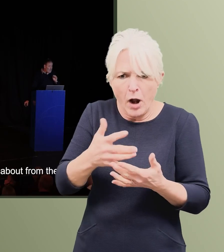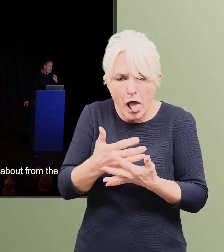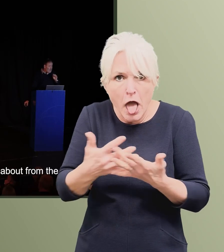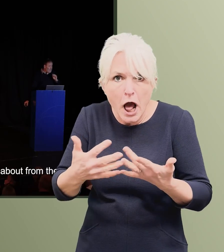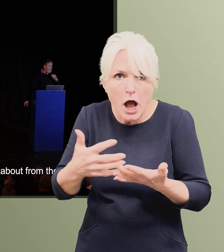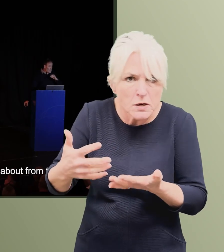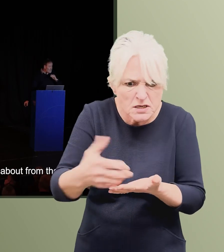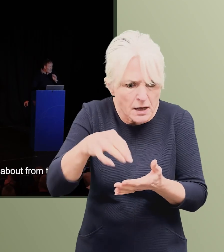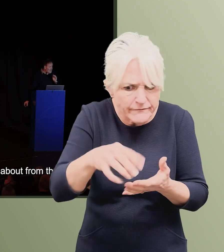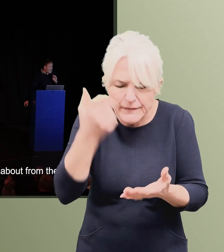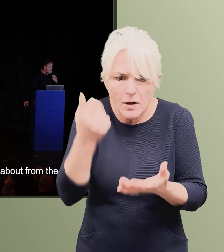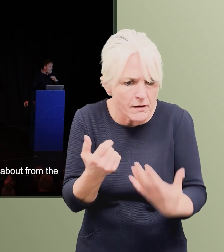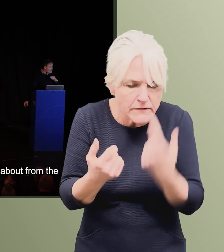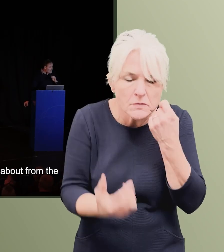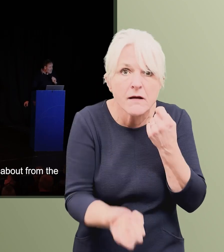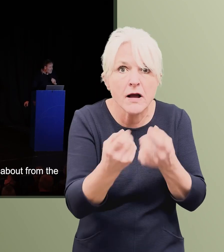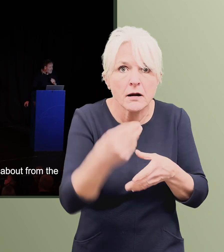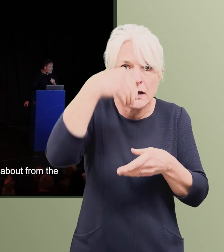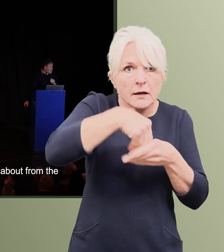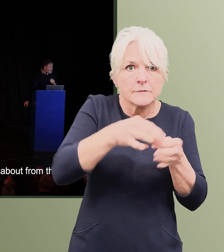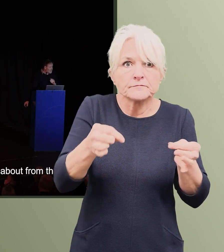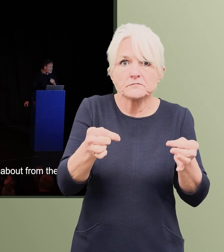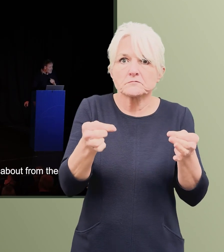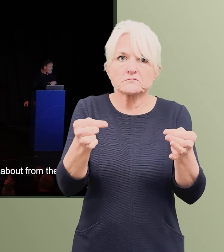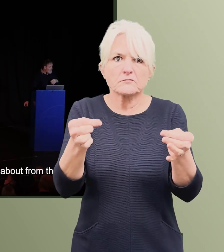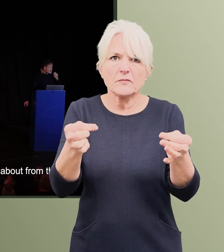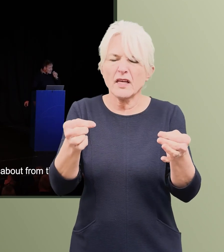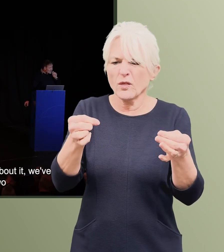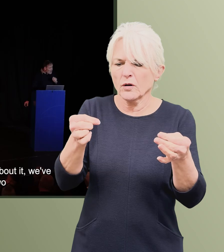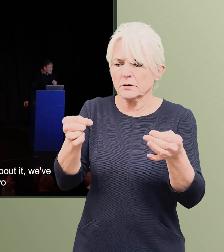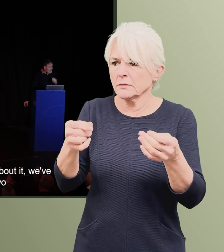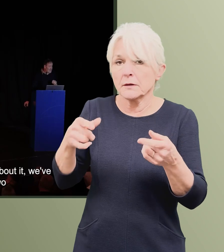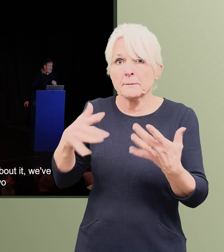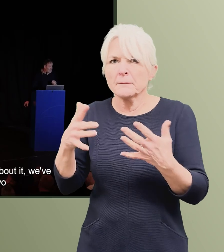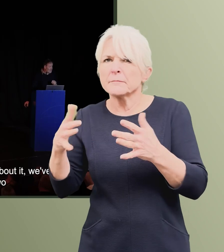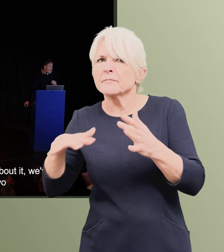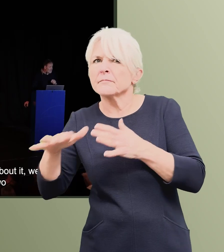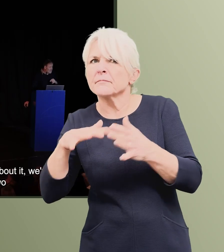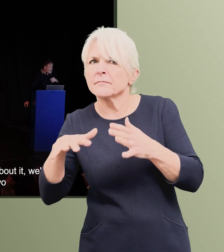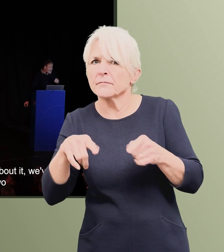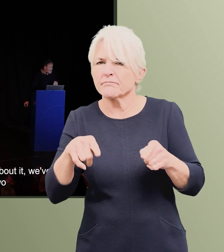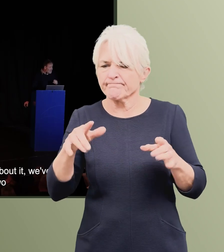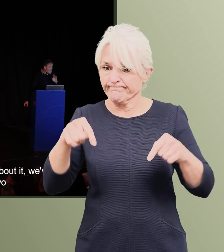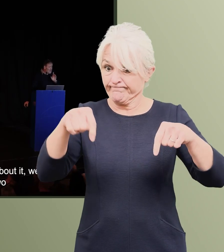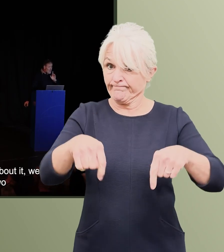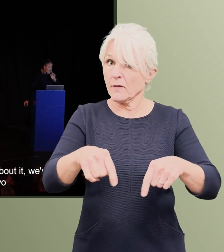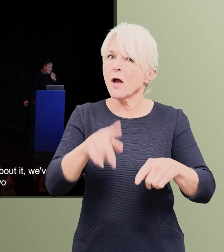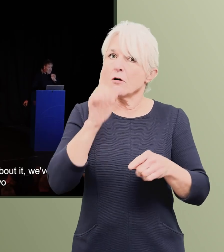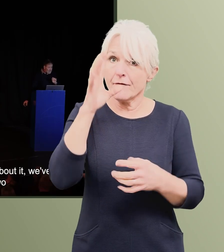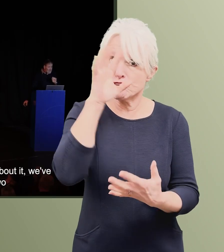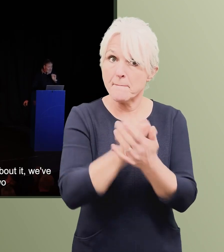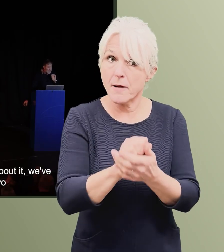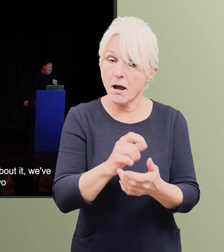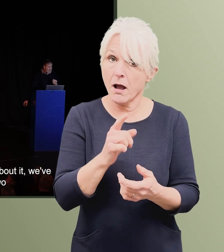the corner of one of those henges that I was talking about from the geophysics survey. So it's a targeted excavation. There's nothing random about it.